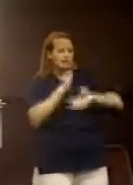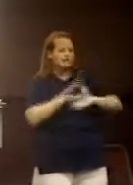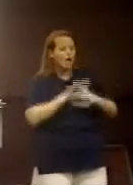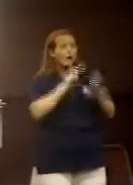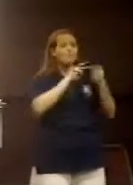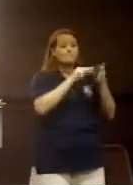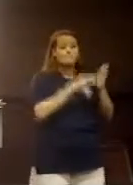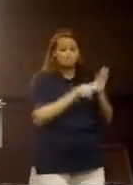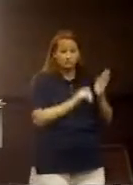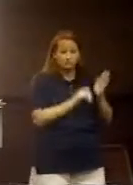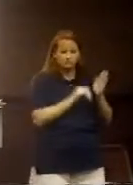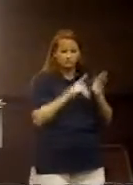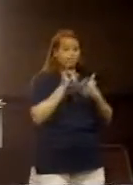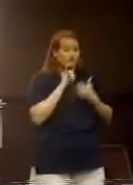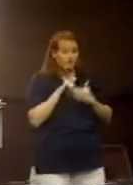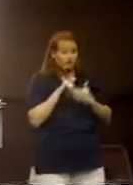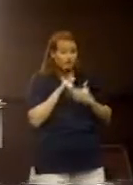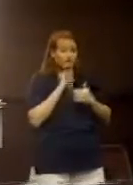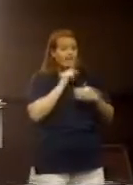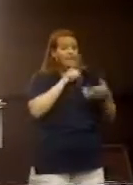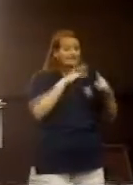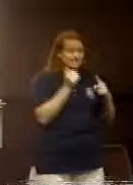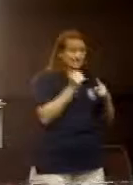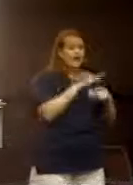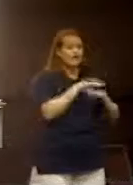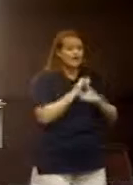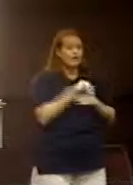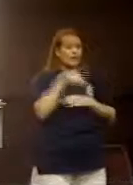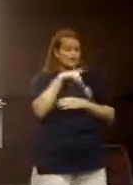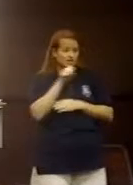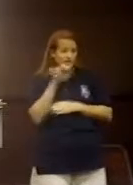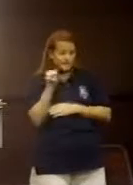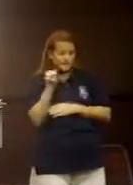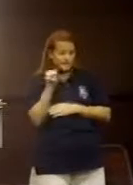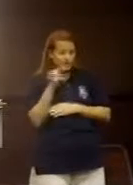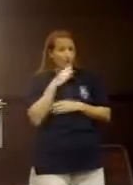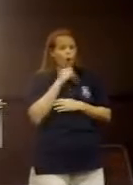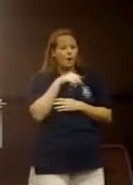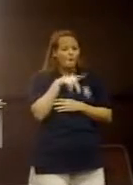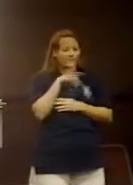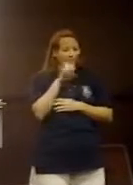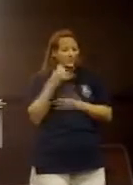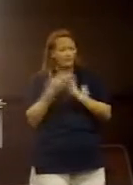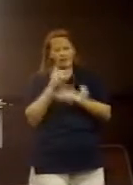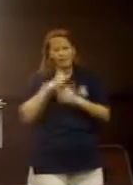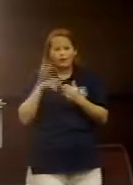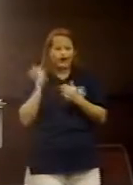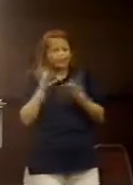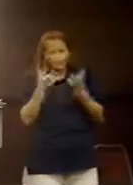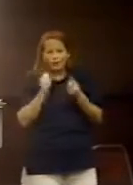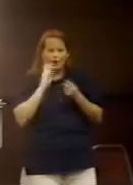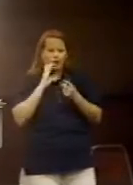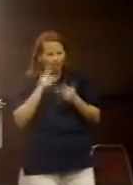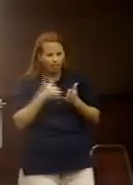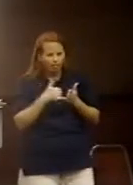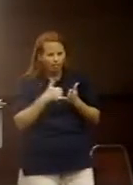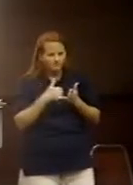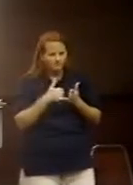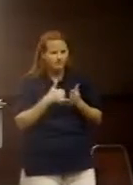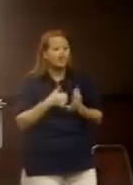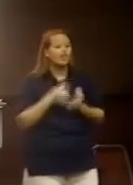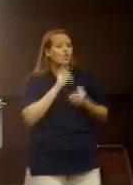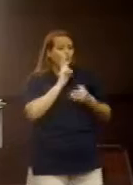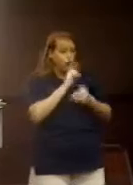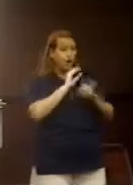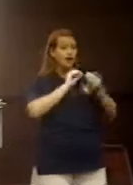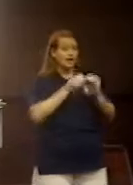on meaning. Okay, what's that? That's signed English and Pidgin signed English, or Pidgin signed English by whatever you want to call it. And there are a number